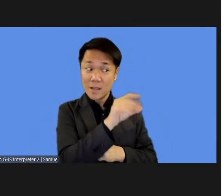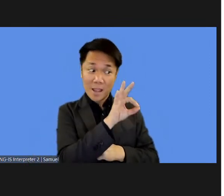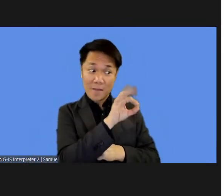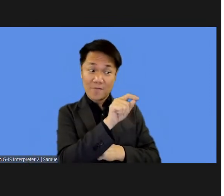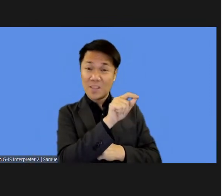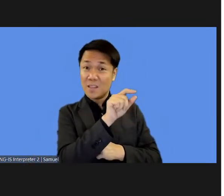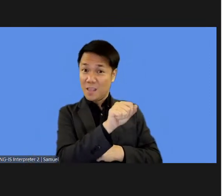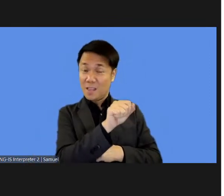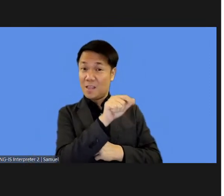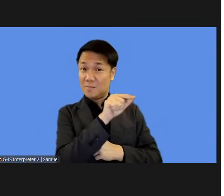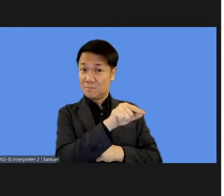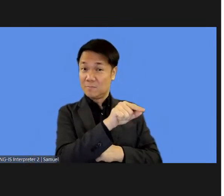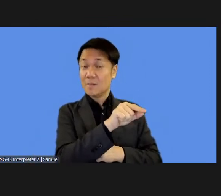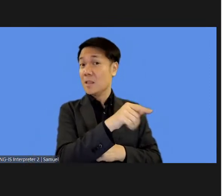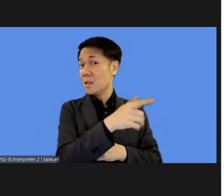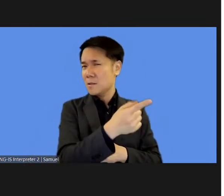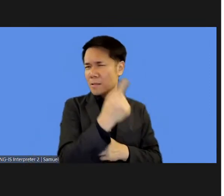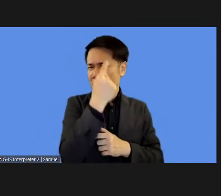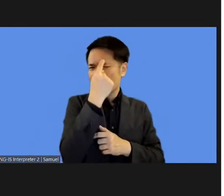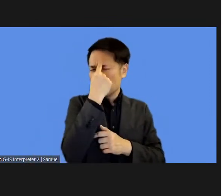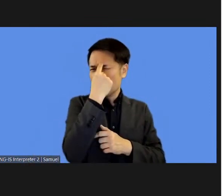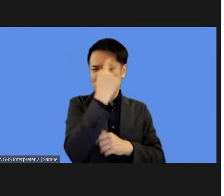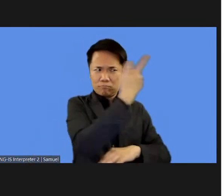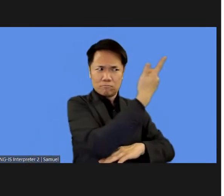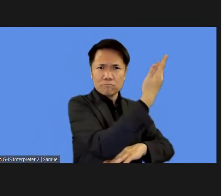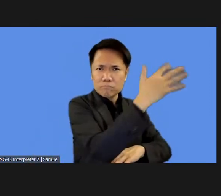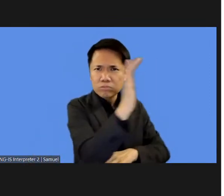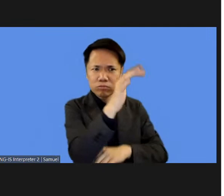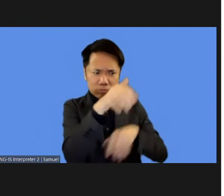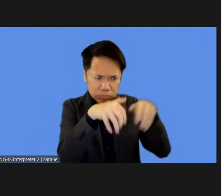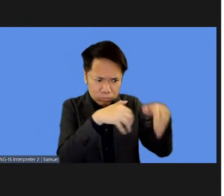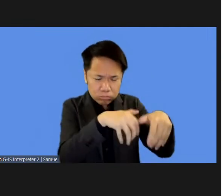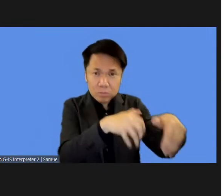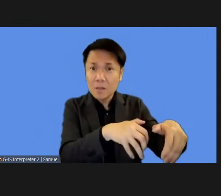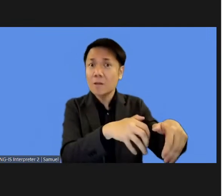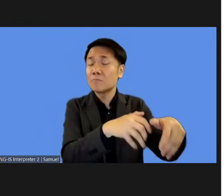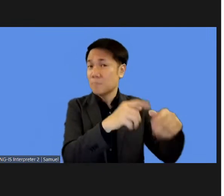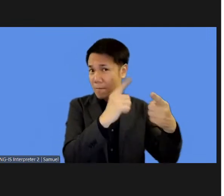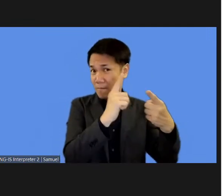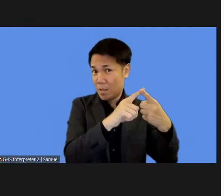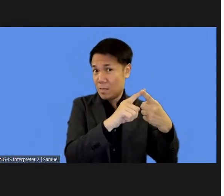vast wealth of natural resources, but also the youth population and